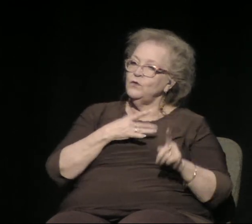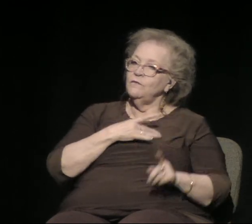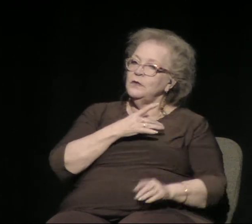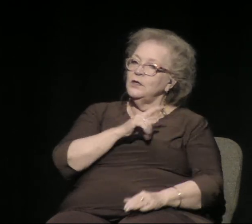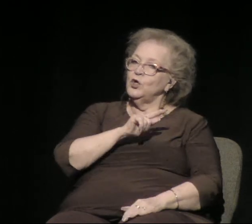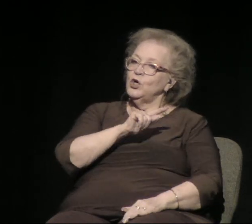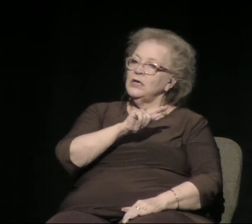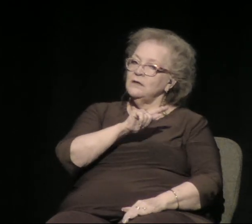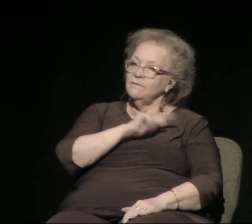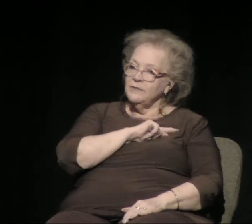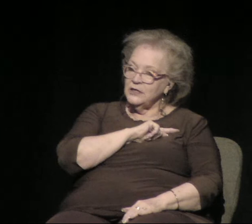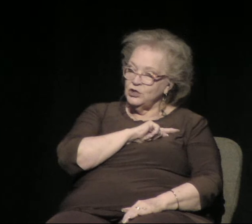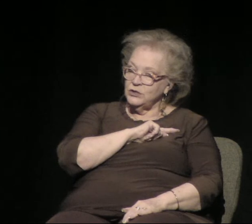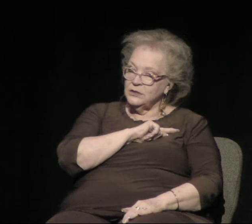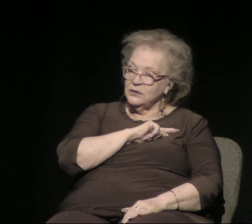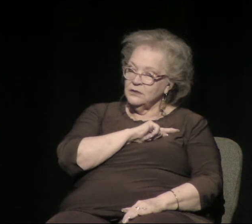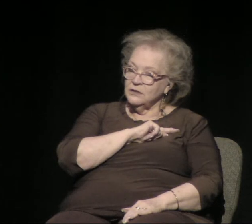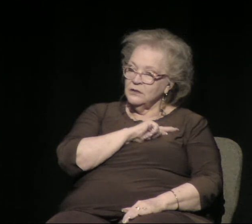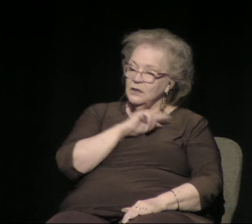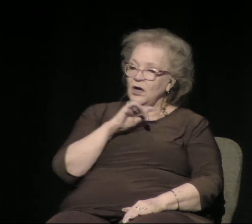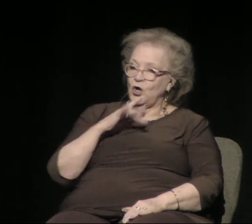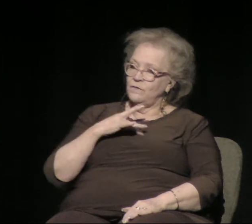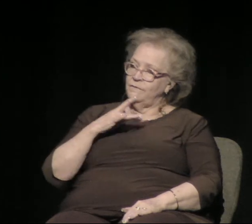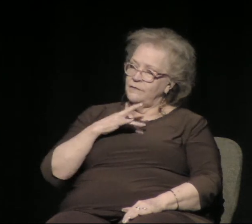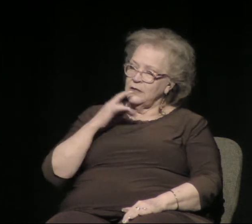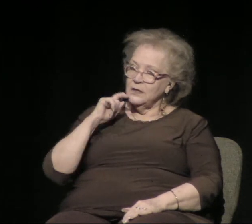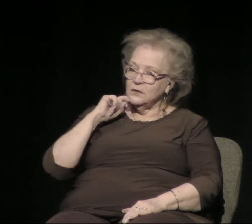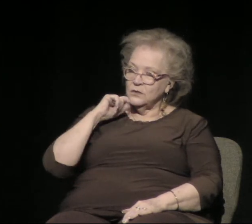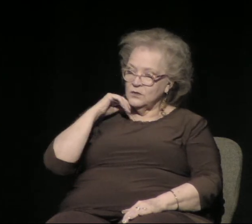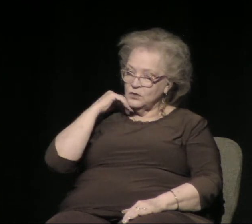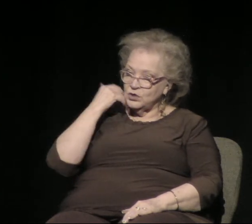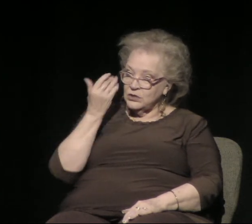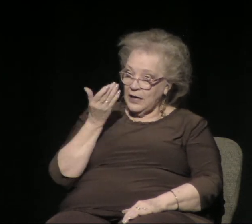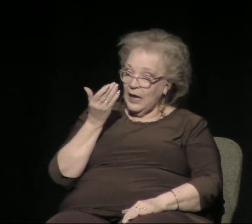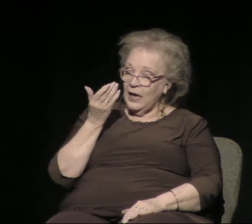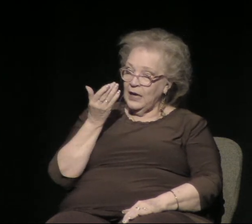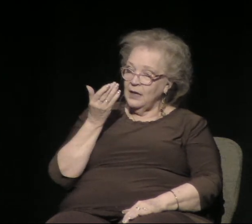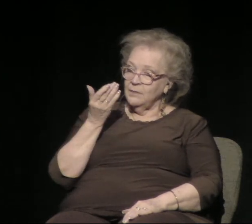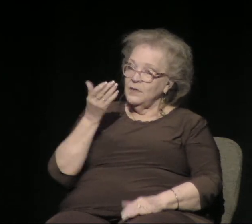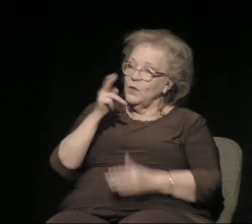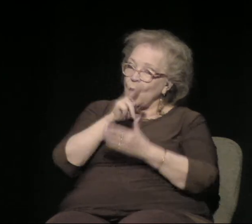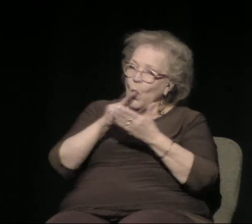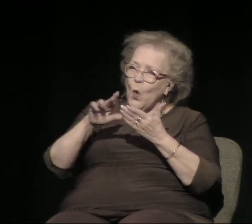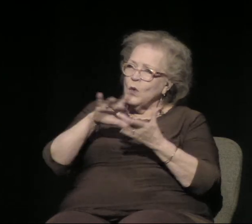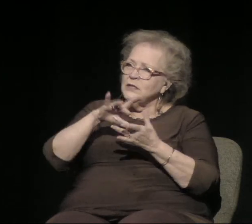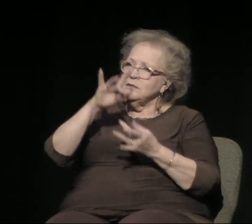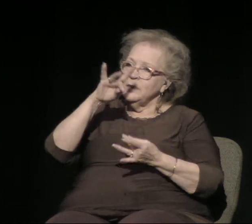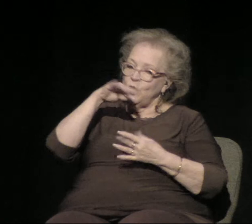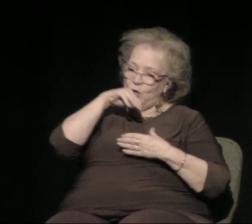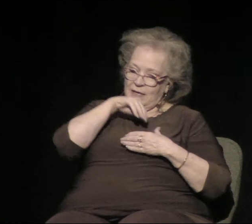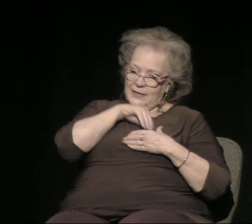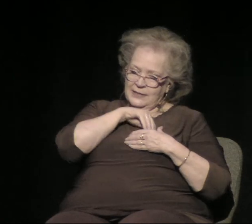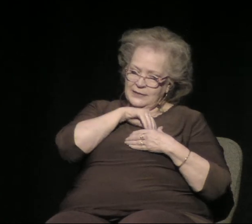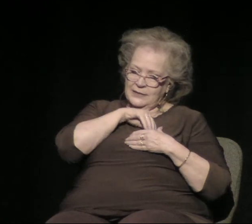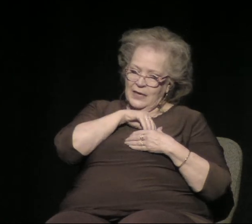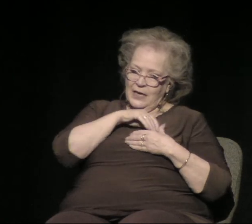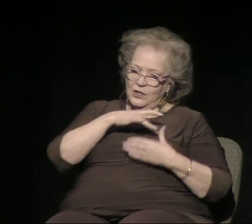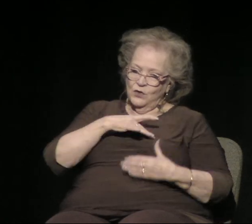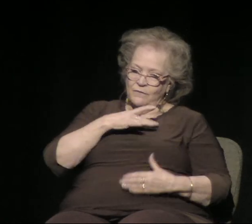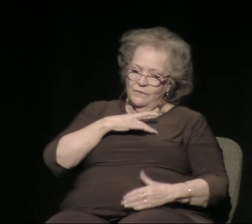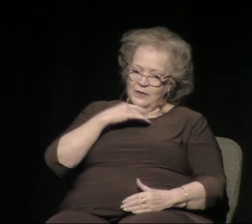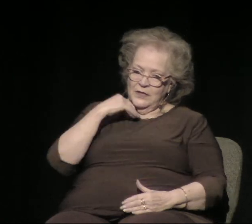conviction or shame from the Holy Spirit of God inside of you because of the way you've